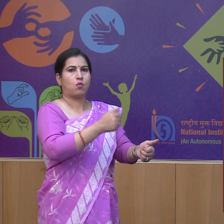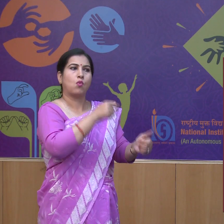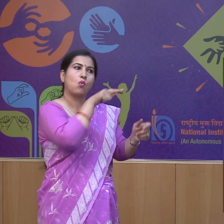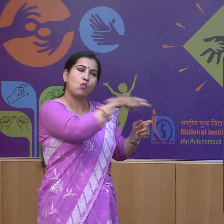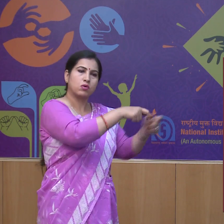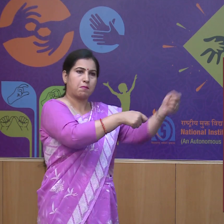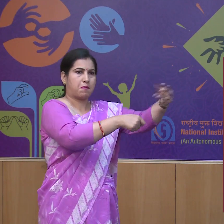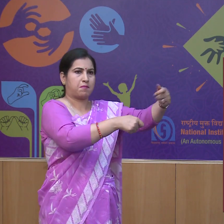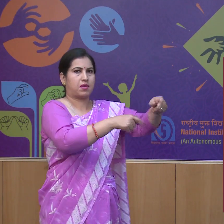cost.